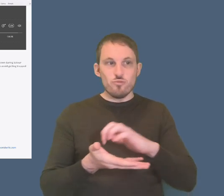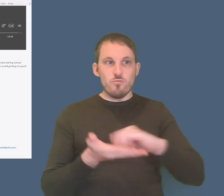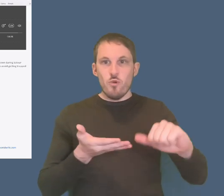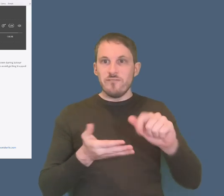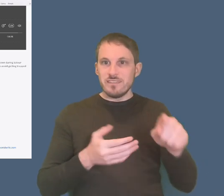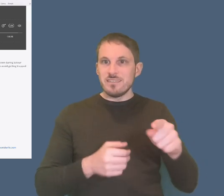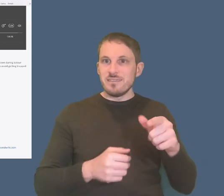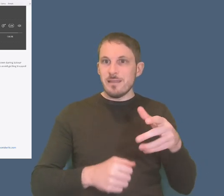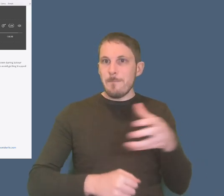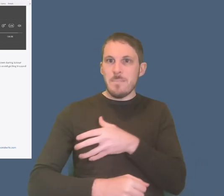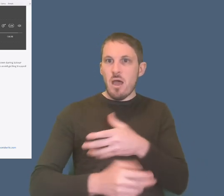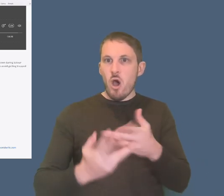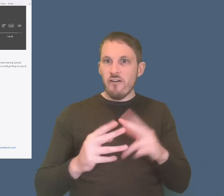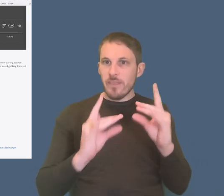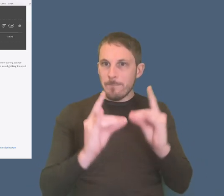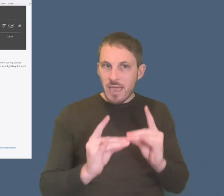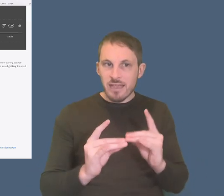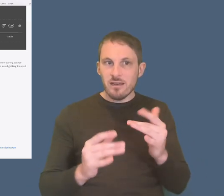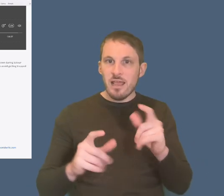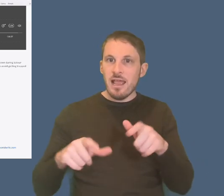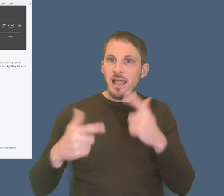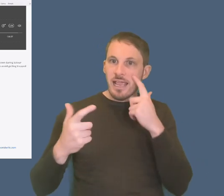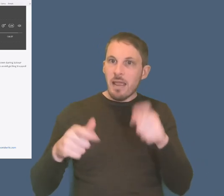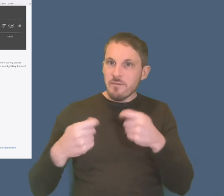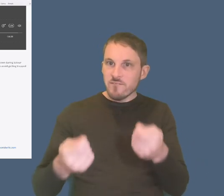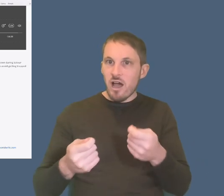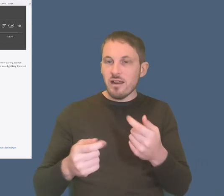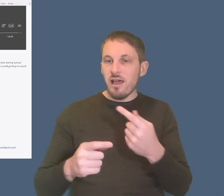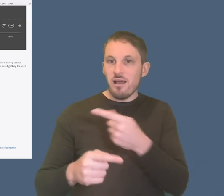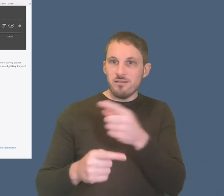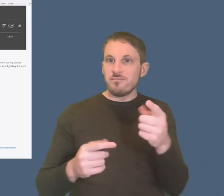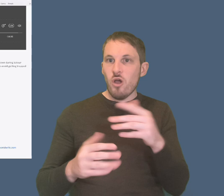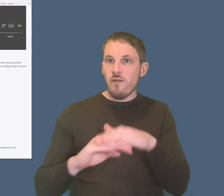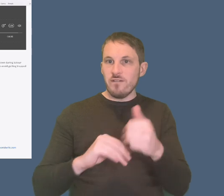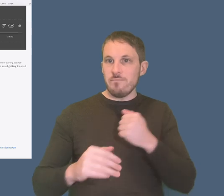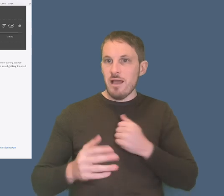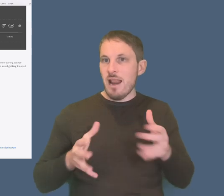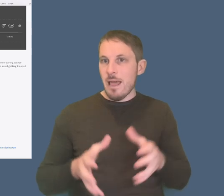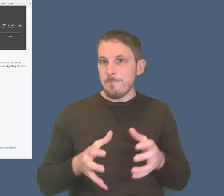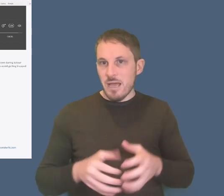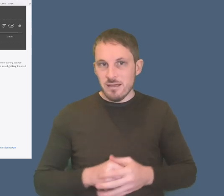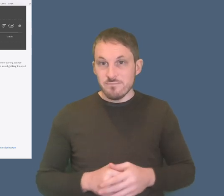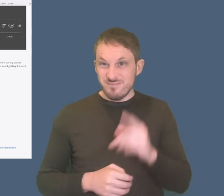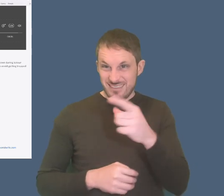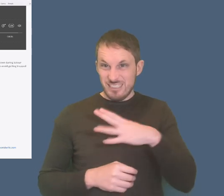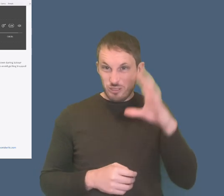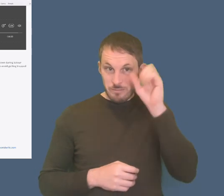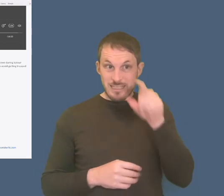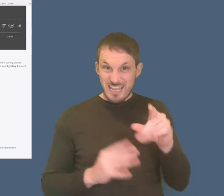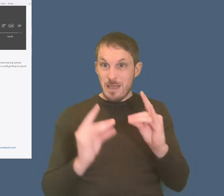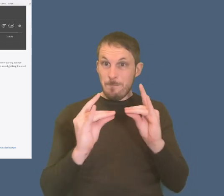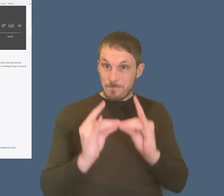care providers and the birth location will have on your labour movement. We've got to remember that the bed was there to benefit your